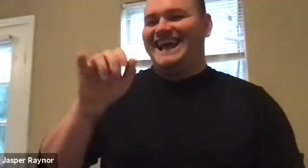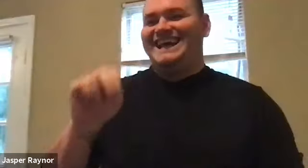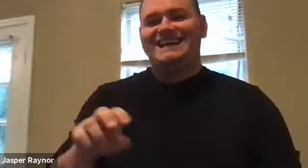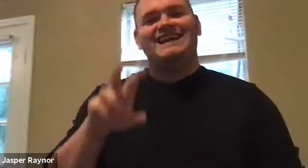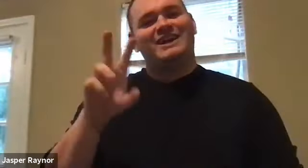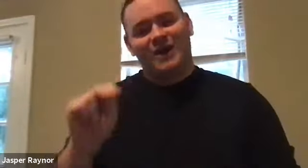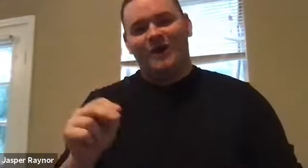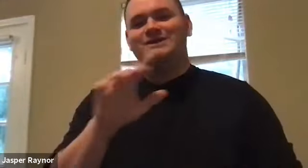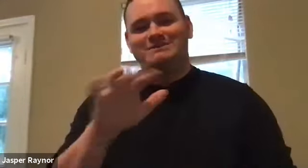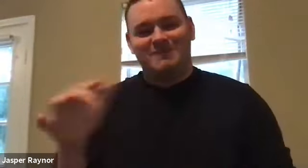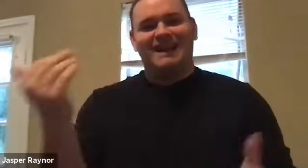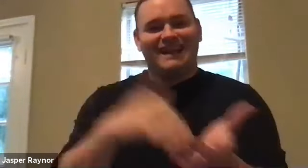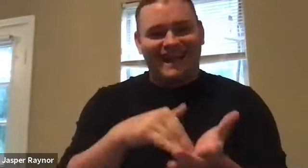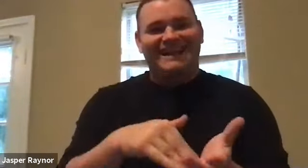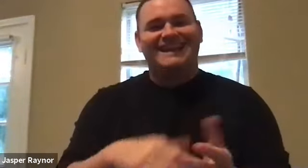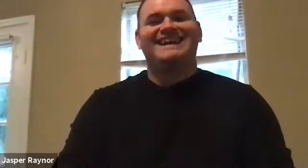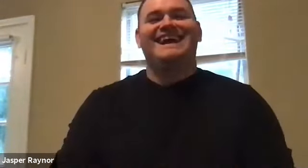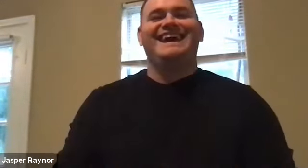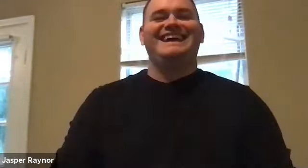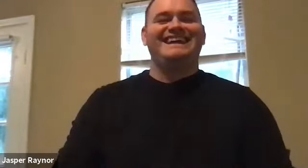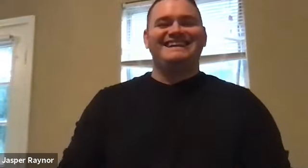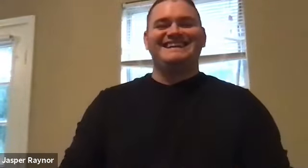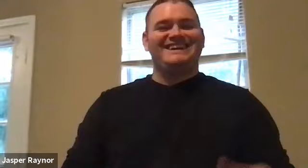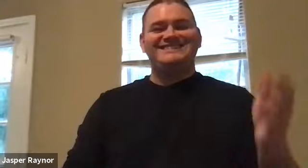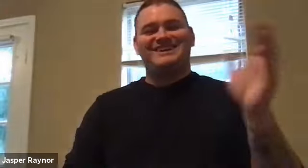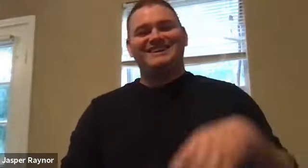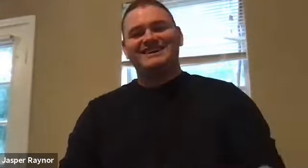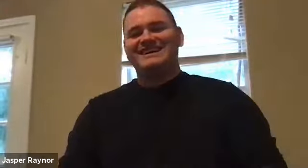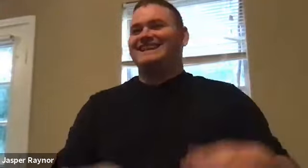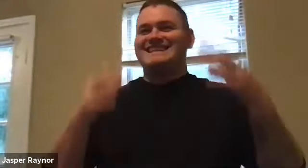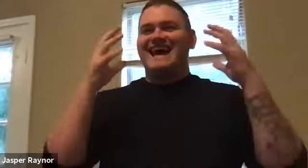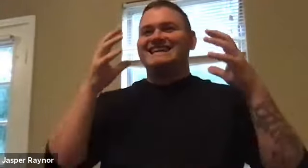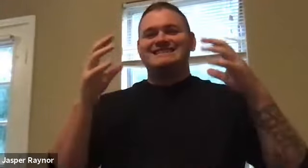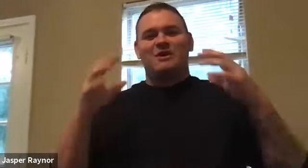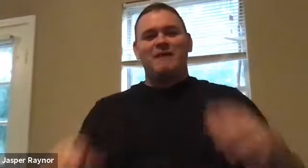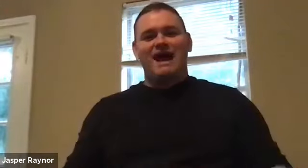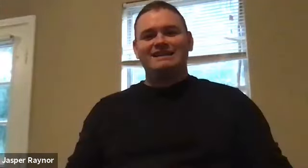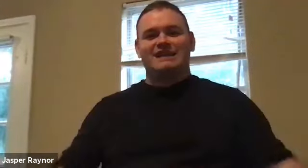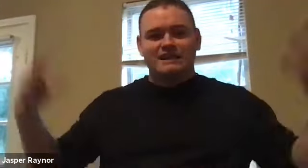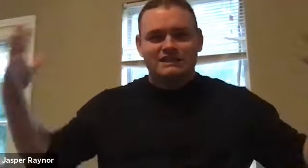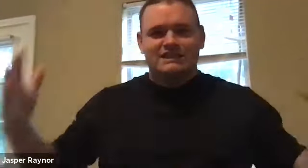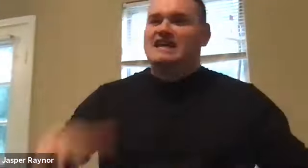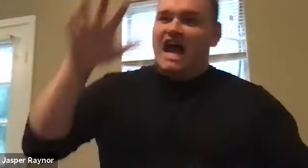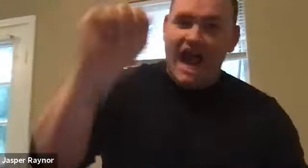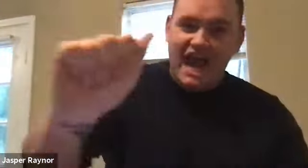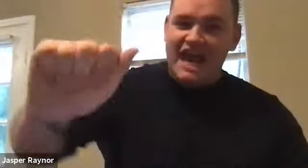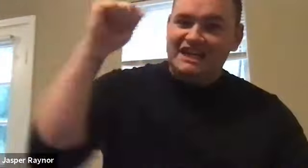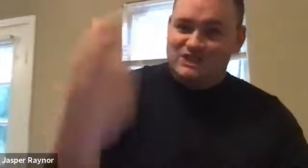AGAIN. No, spell it again. And he goes on, and the dad gets so mad. He's like,